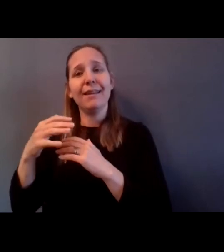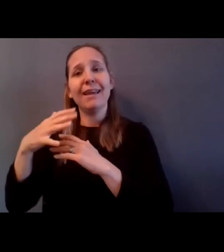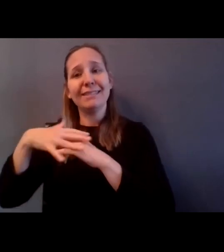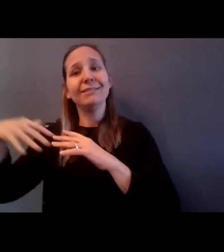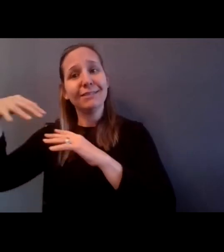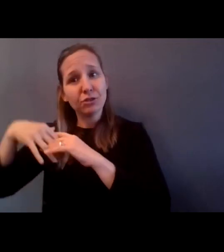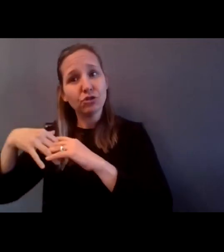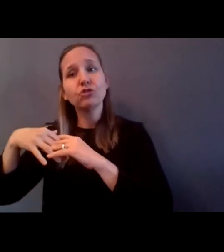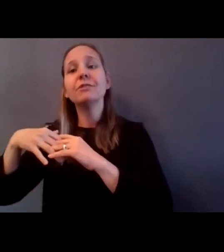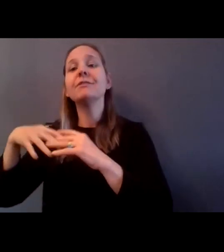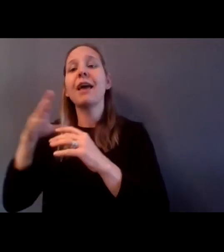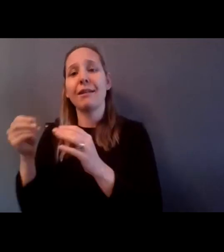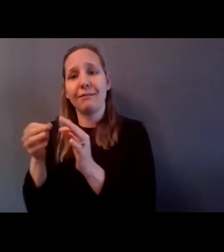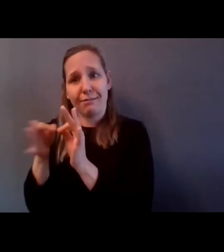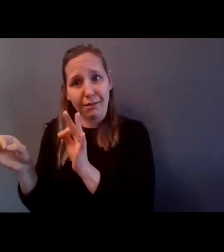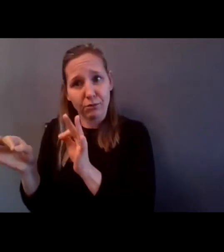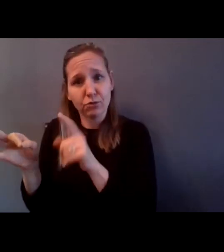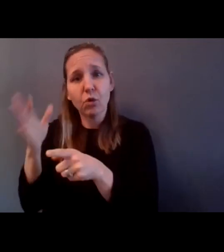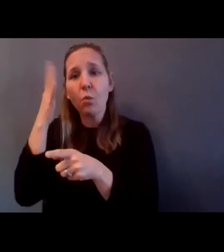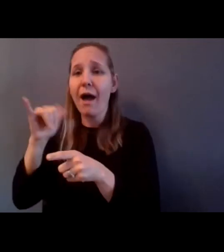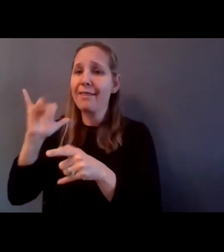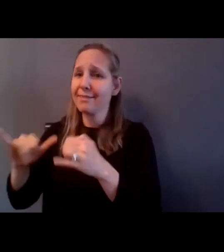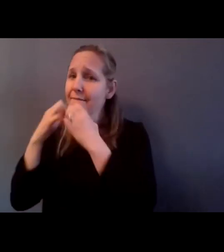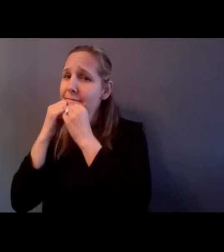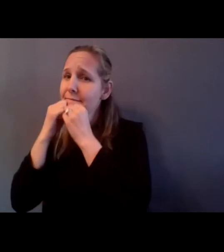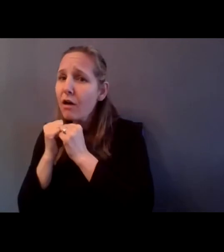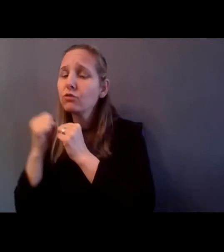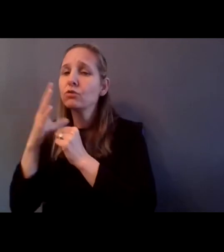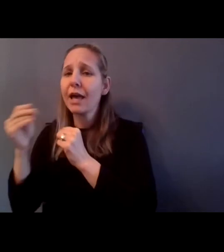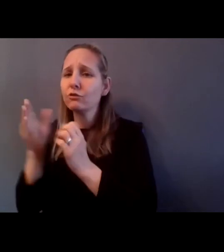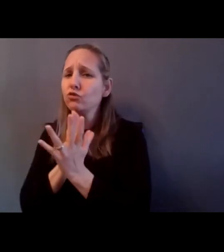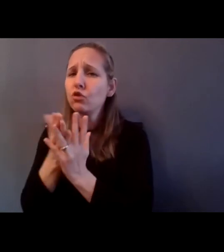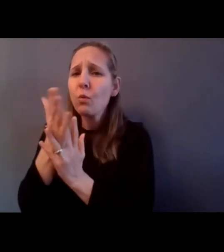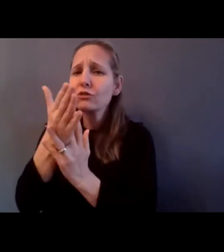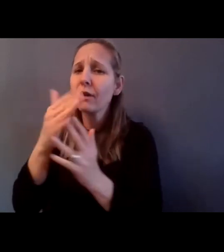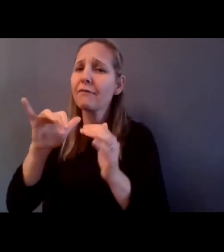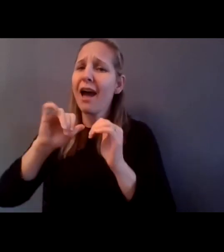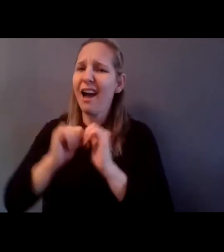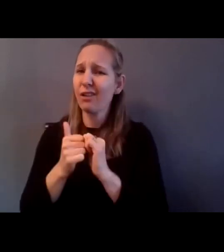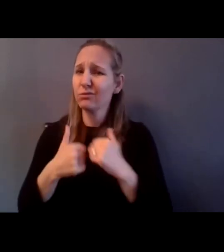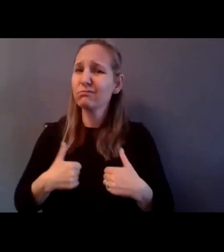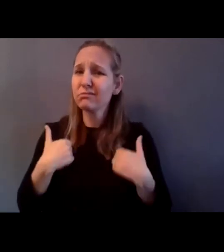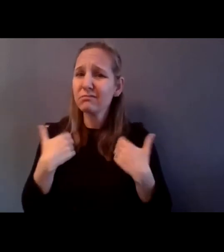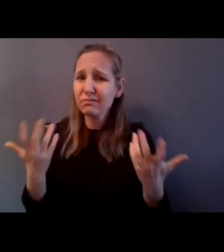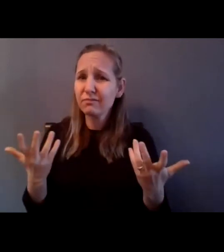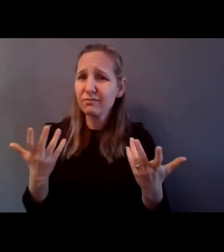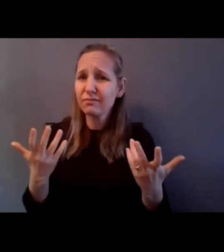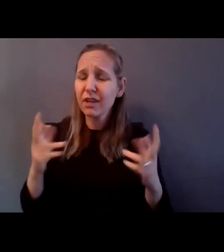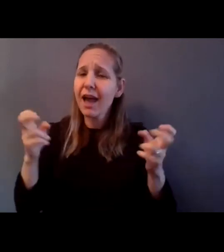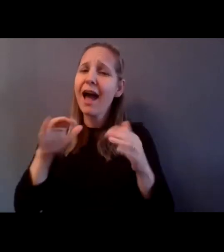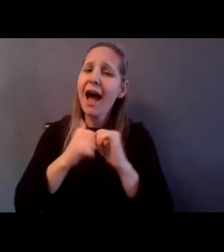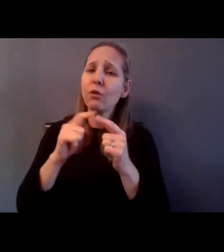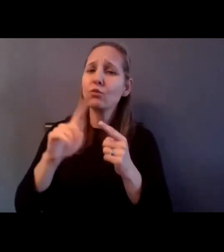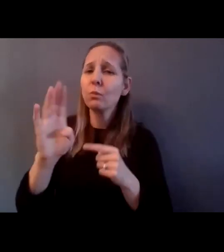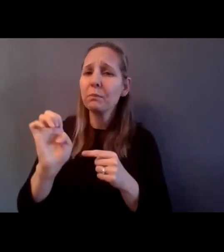that tells the values and provides the directions of how to be and how to be in relationship to each